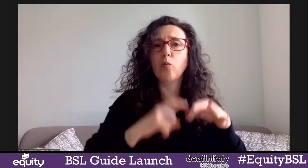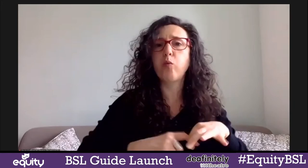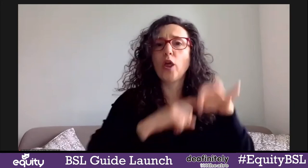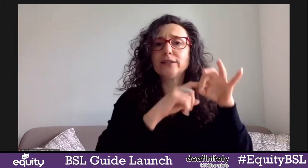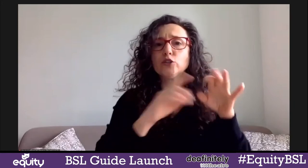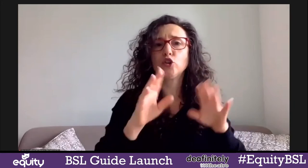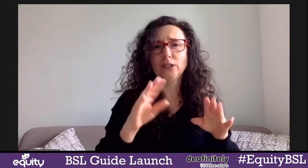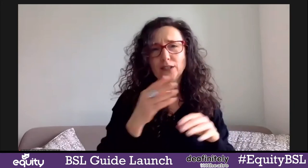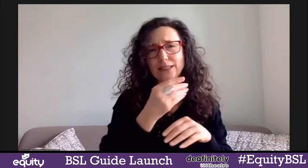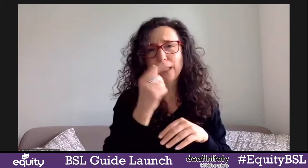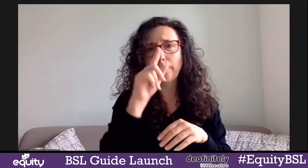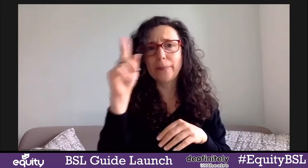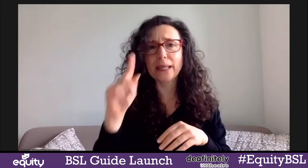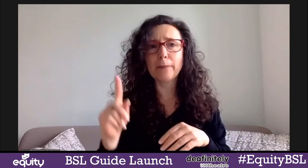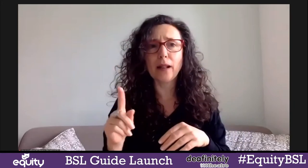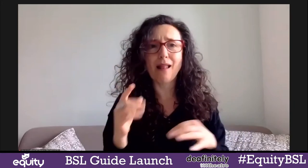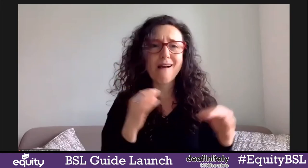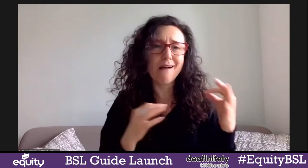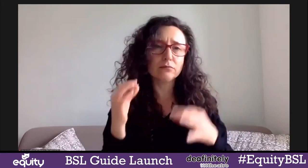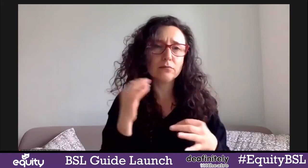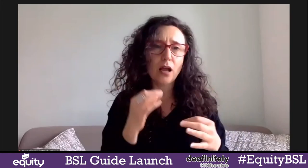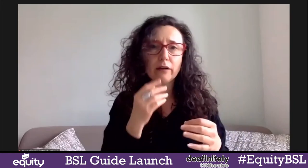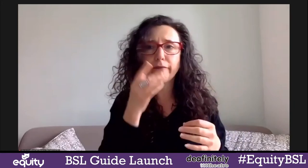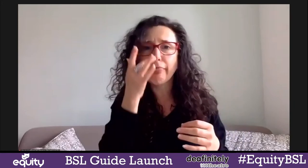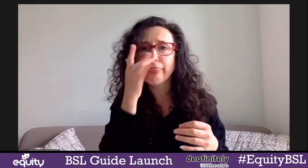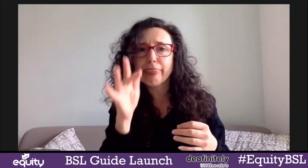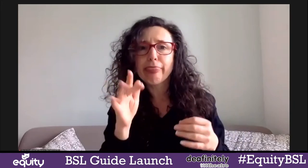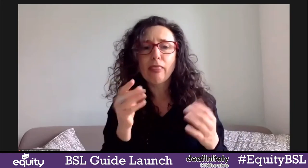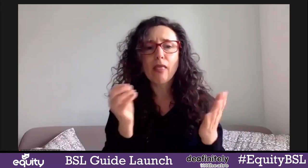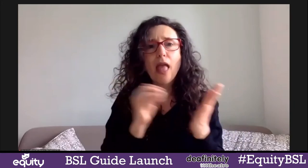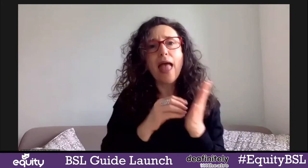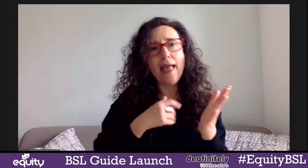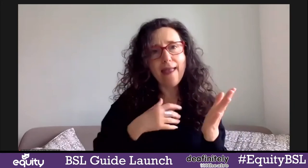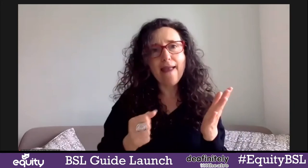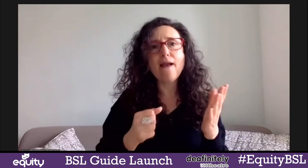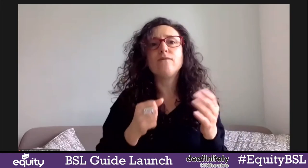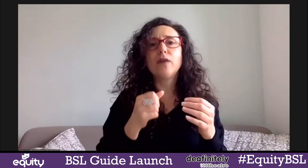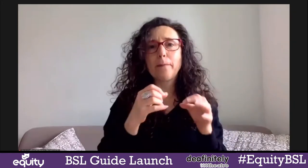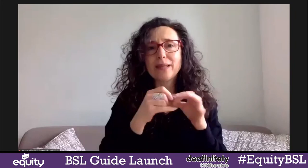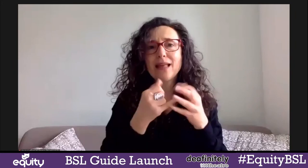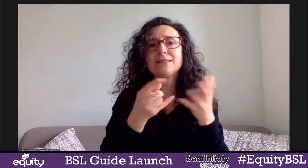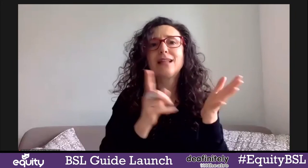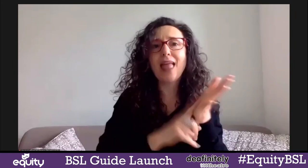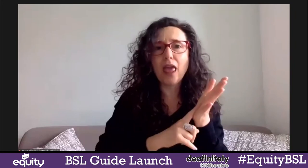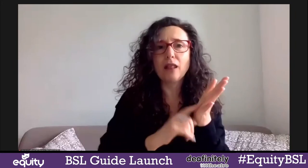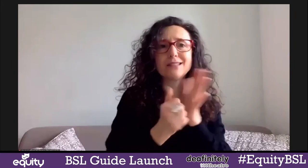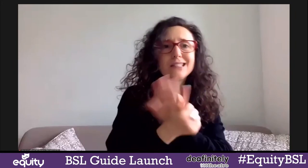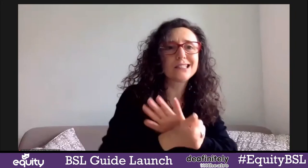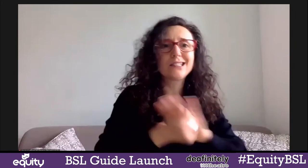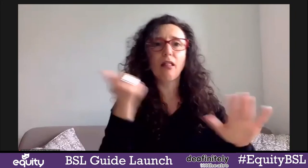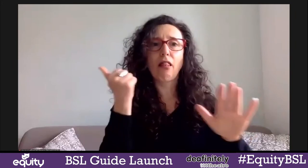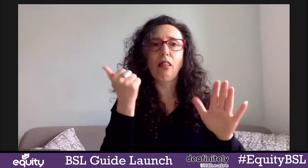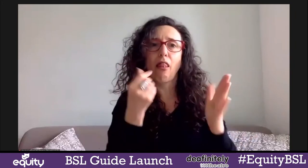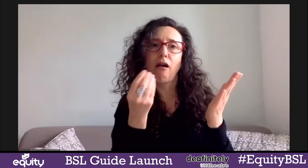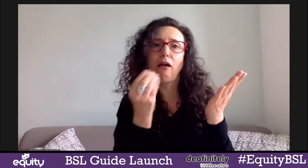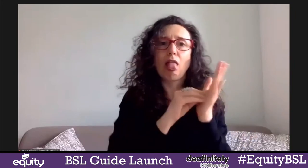BSL to make sure that it is high. But does it allow you to prove that in any